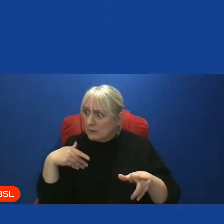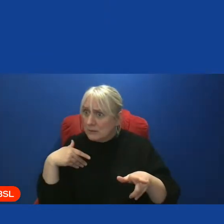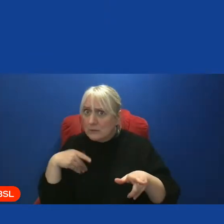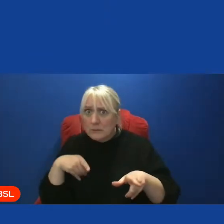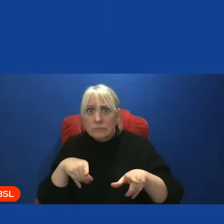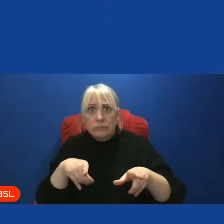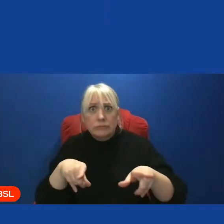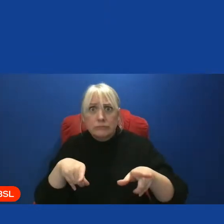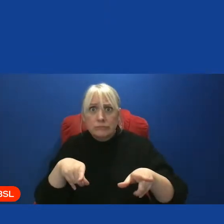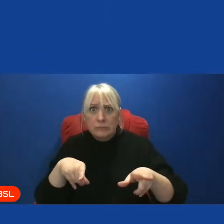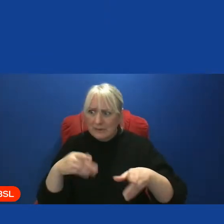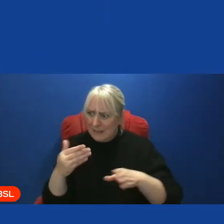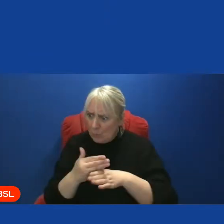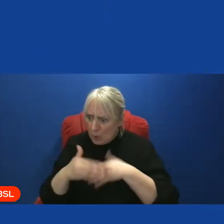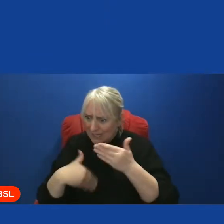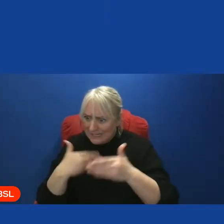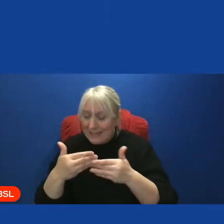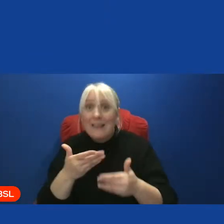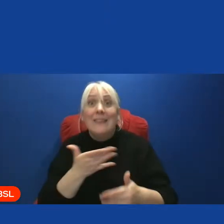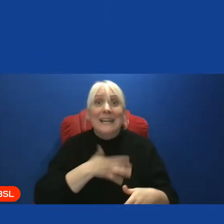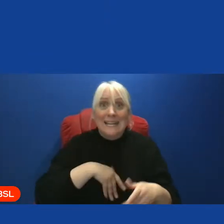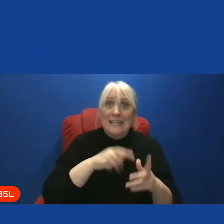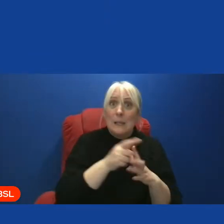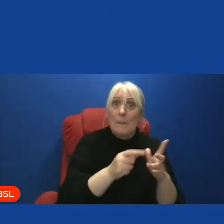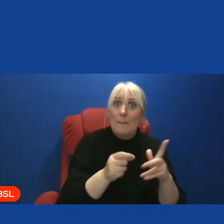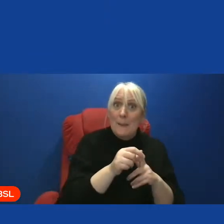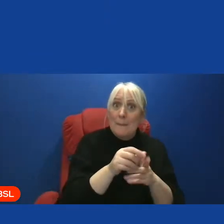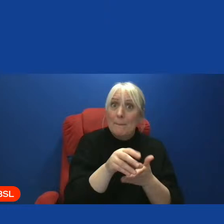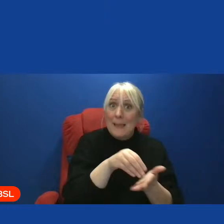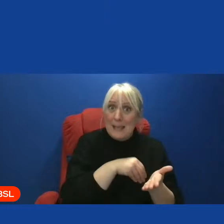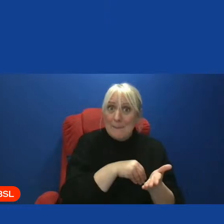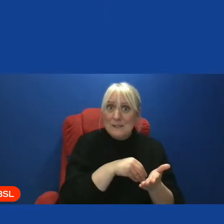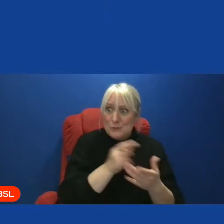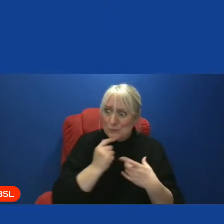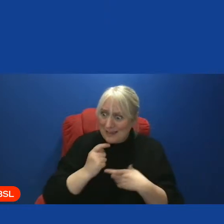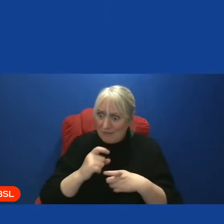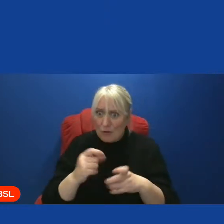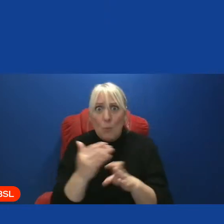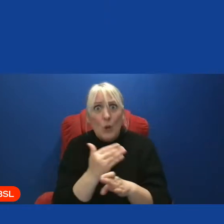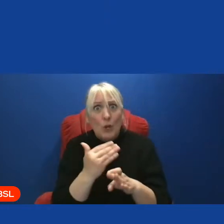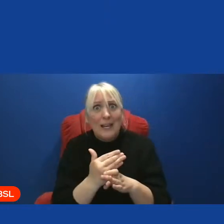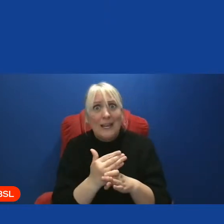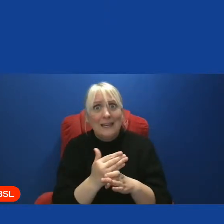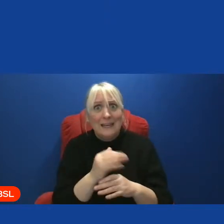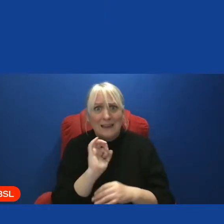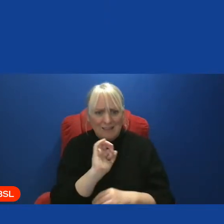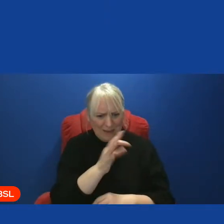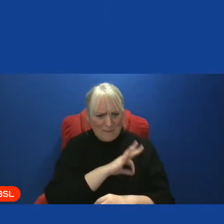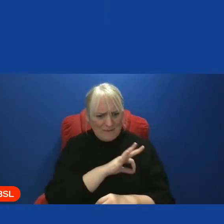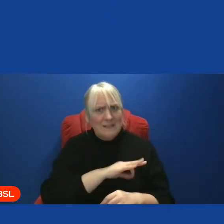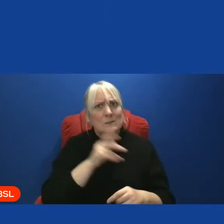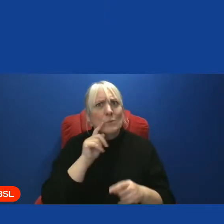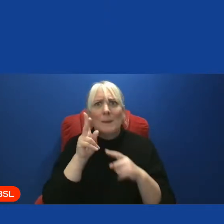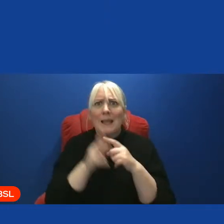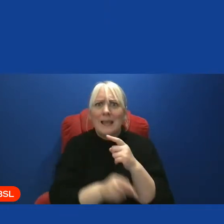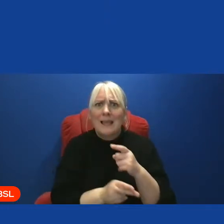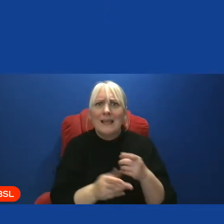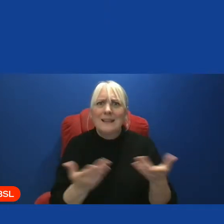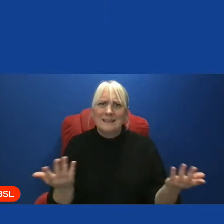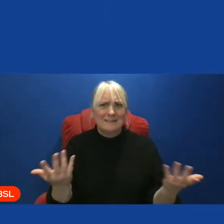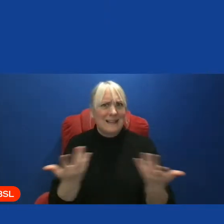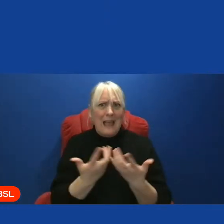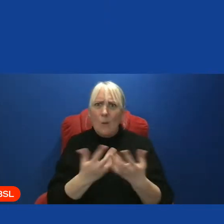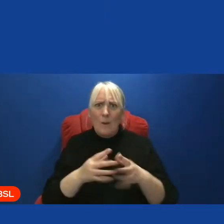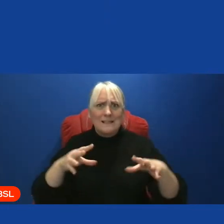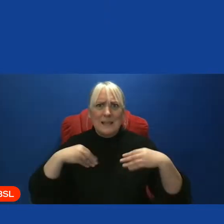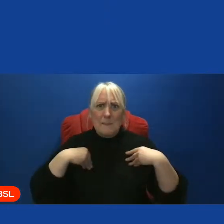those that need that PIP payment to keep them in work. Those benefits will be affected also. How is that acceptable